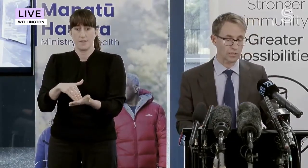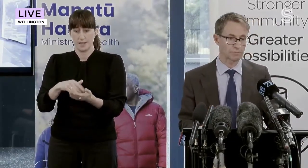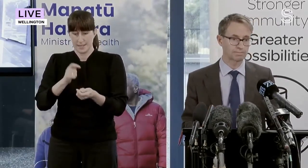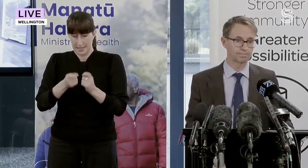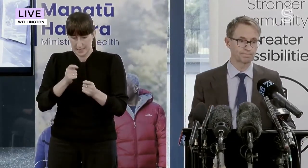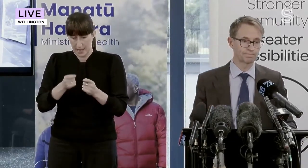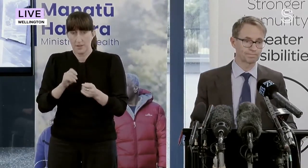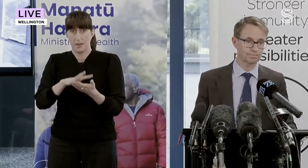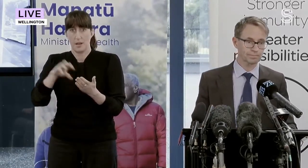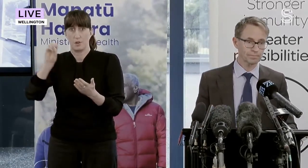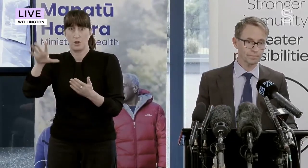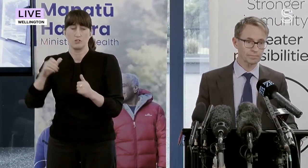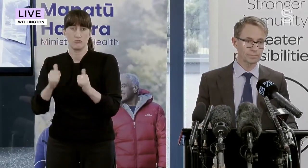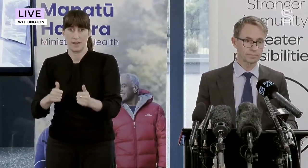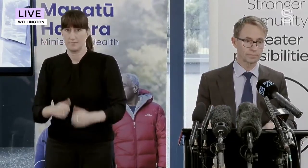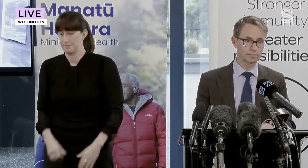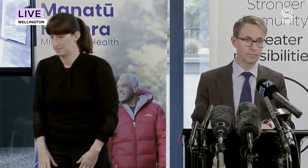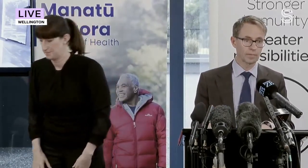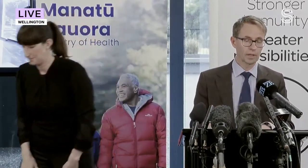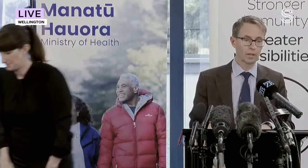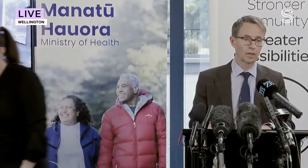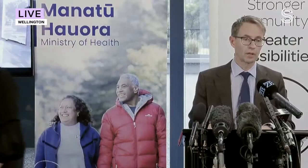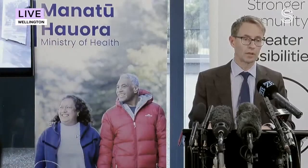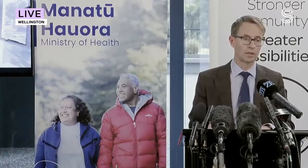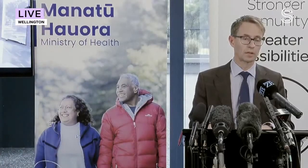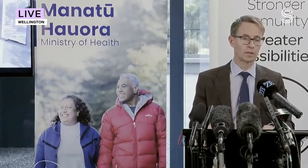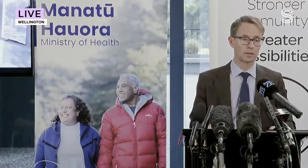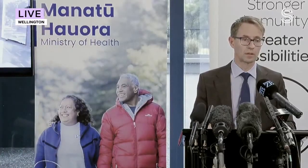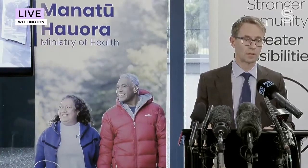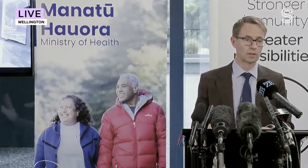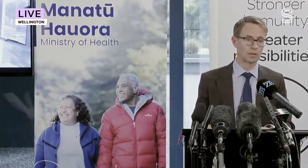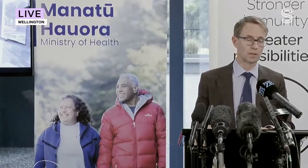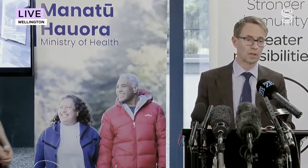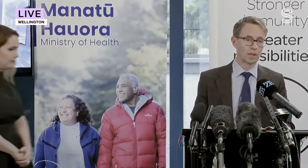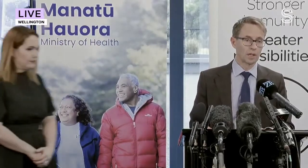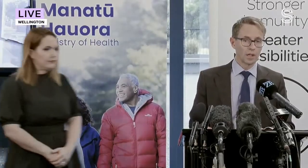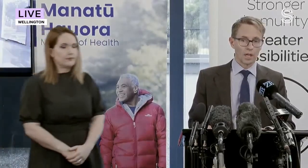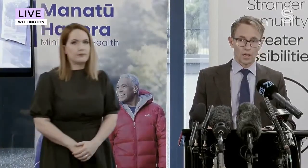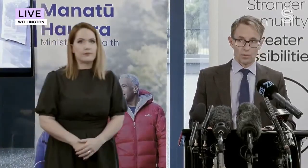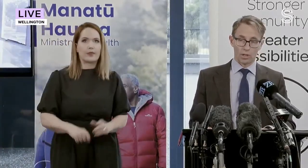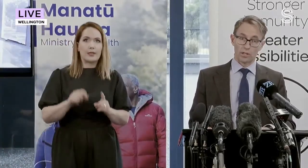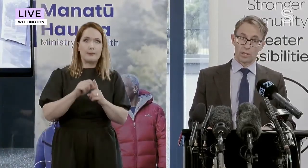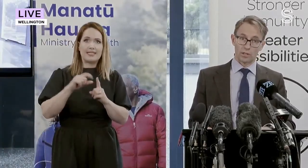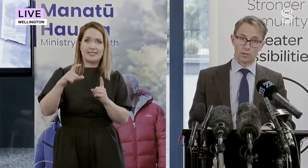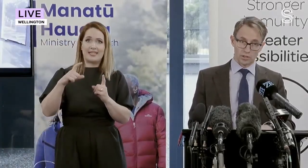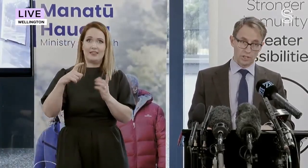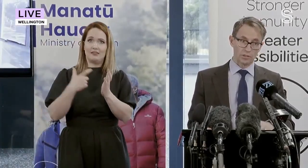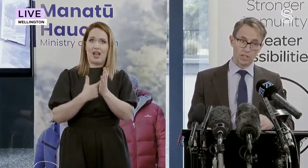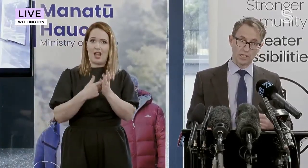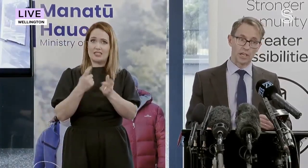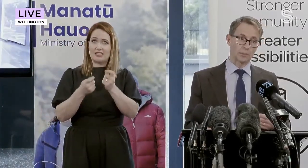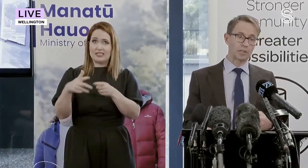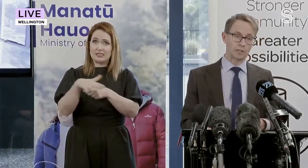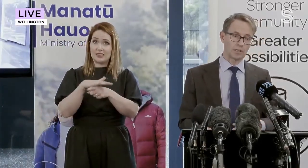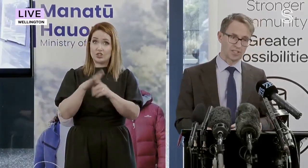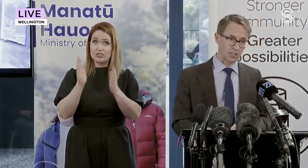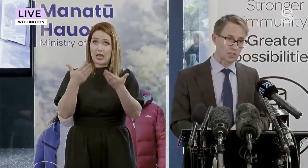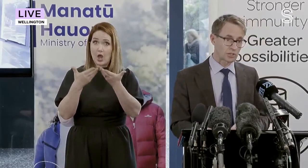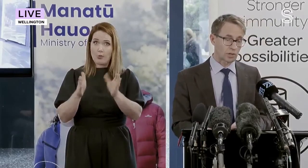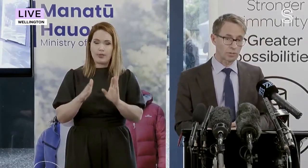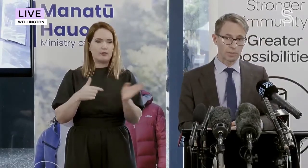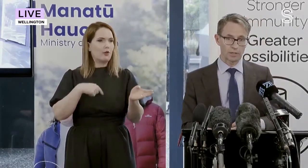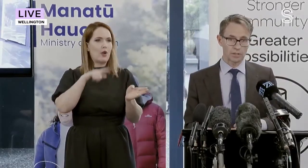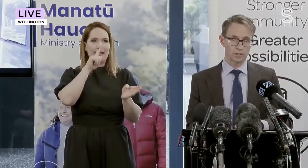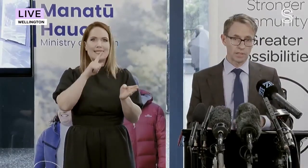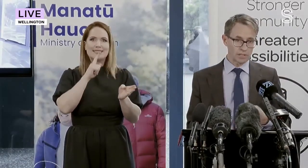is great. How many PCR stations are still open, and how does that compare with the peak of capacity? Well, I couldn't tell you exactly how many